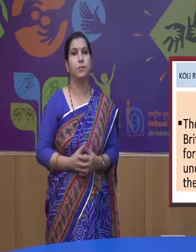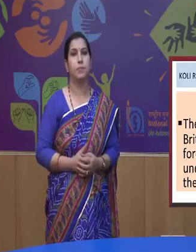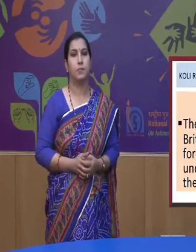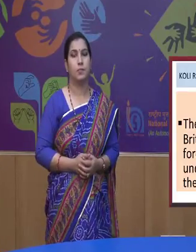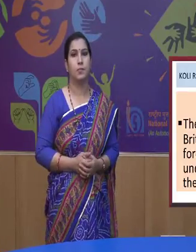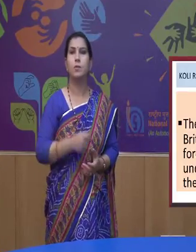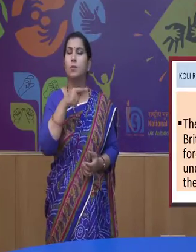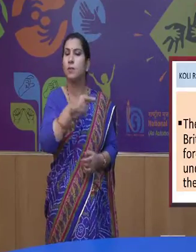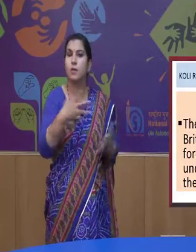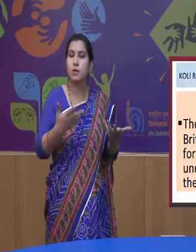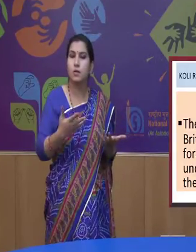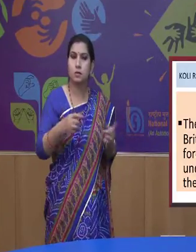That is known as Koli revolt.